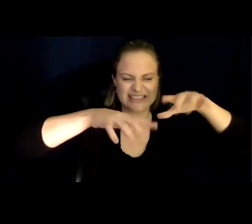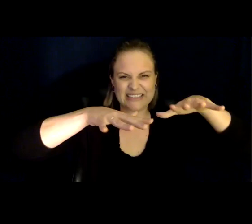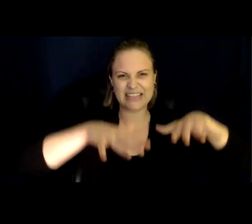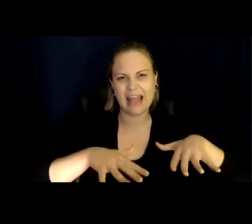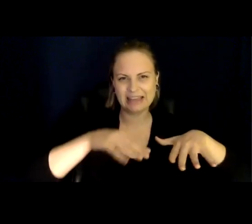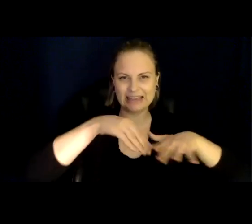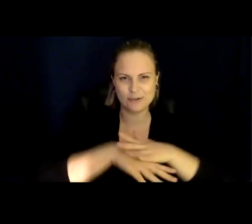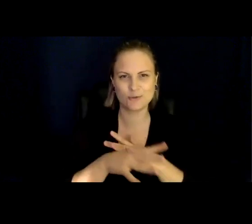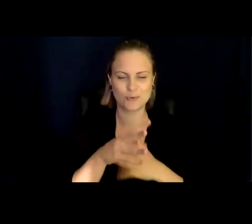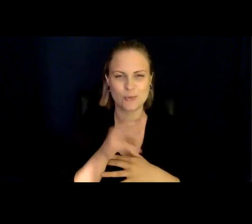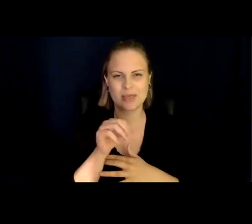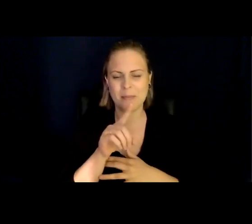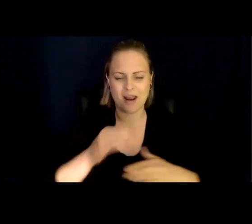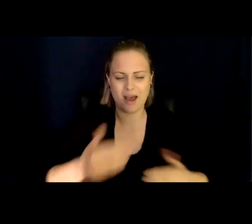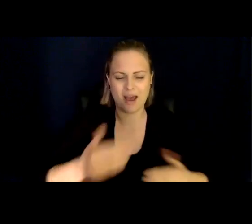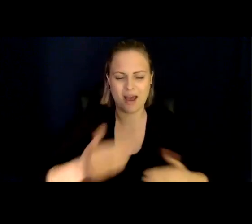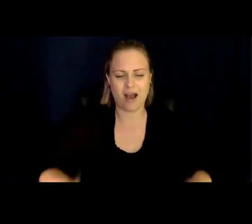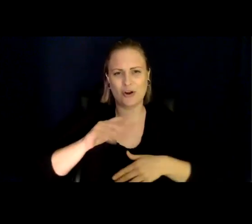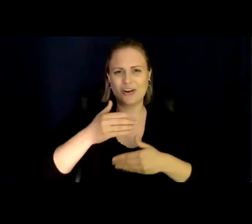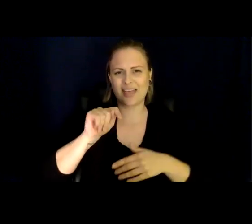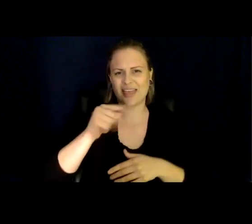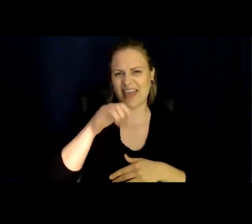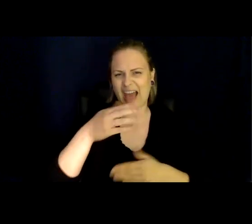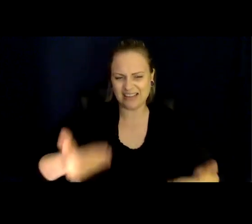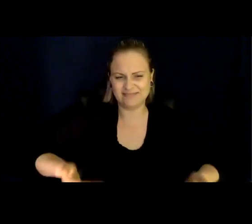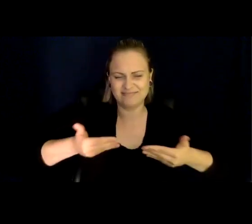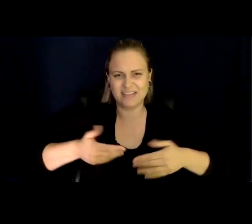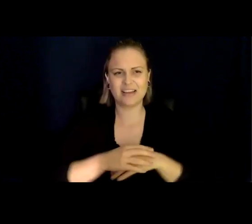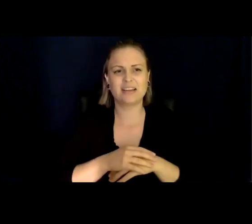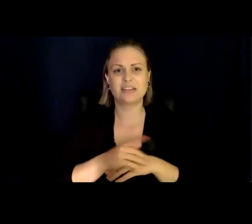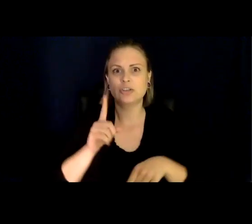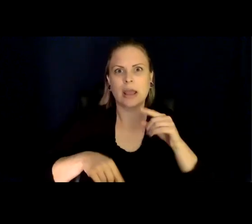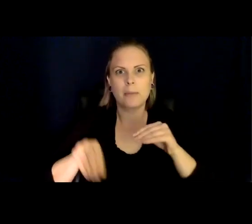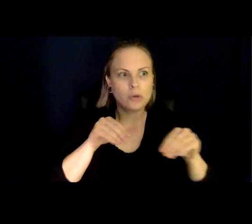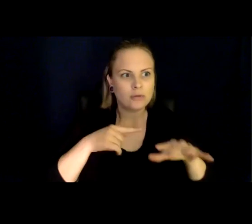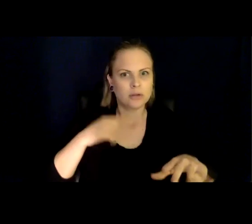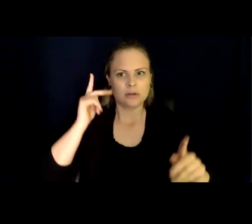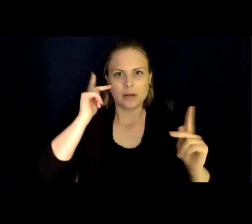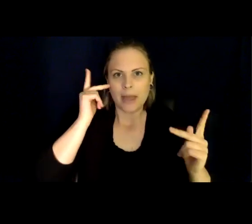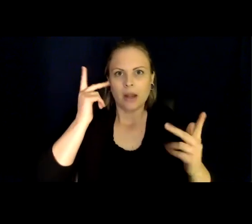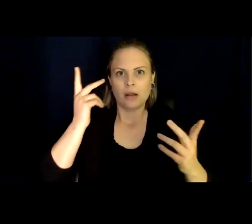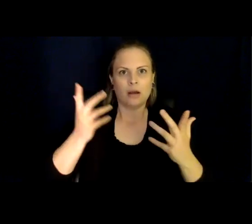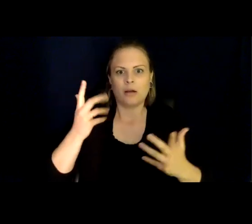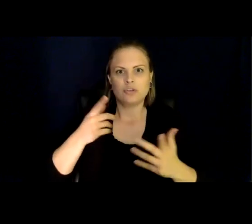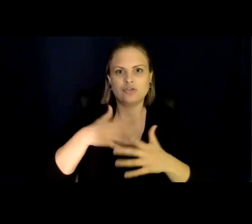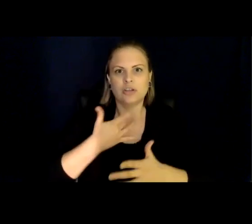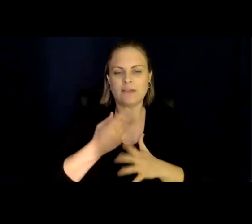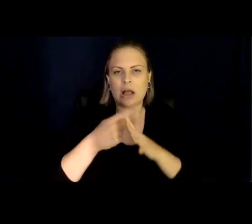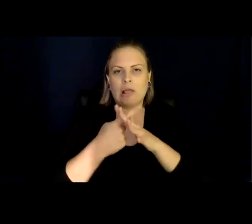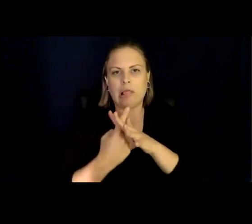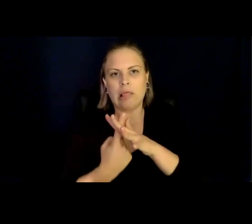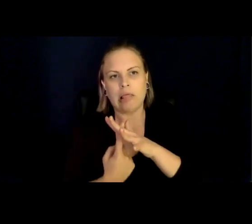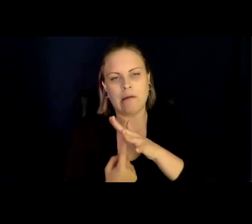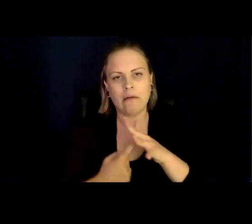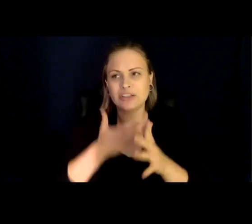high up to the top of her thighs. Finding herself immobilized, she began to panic with the sensation that she was sinking and cried out